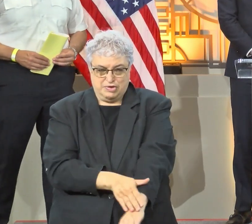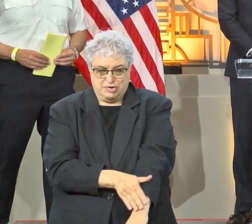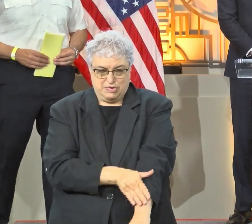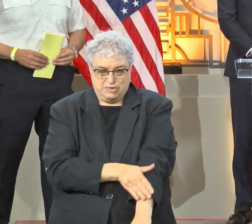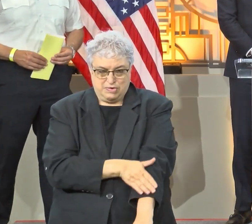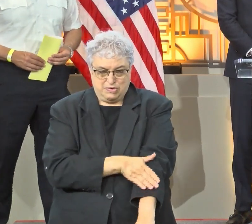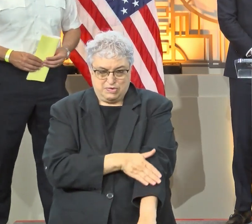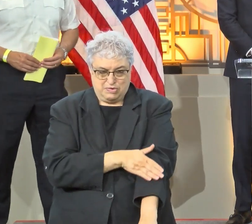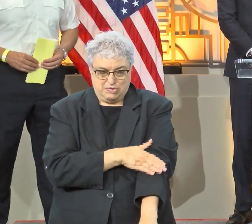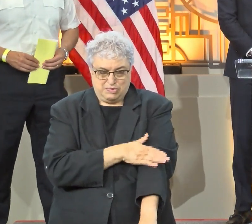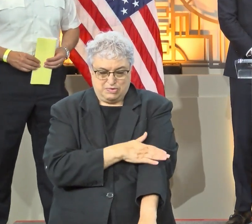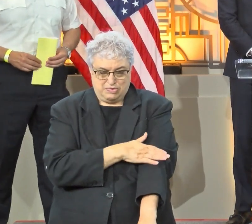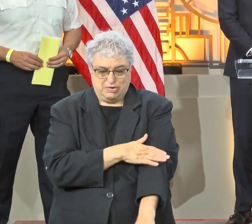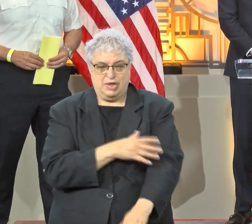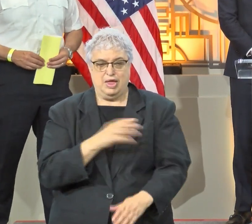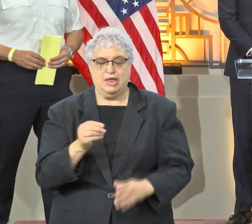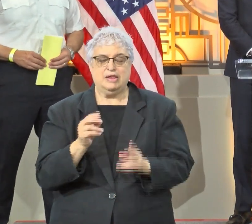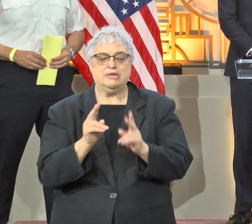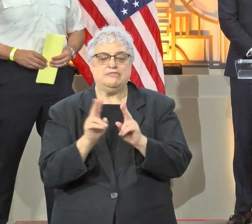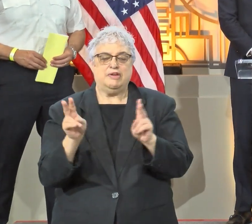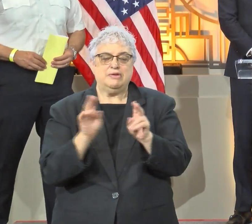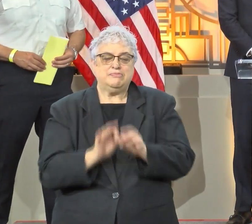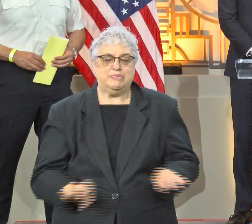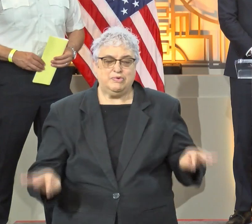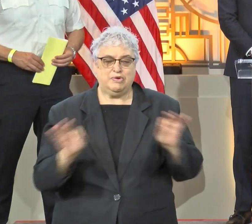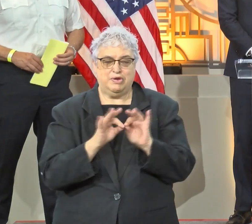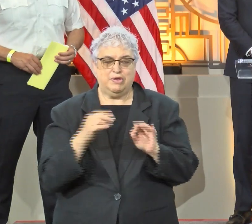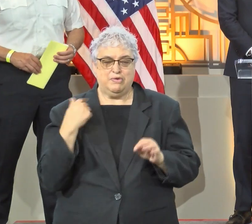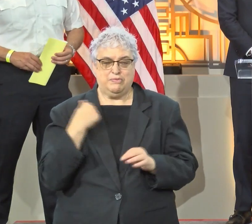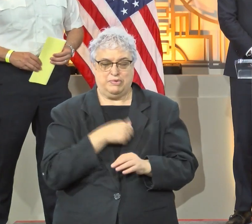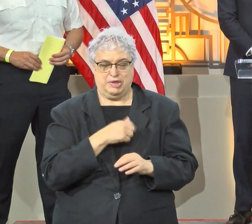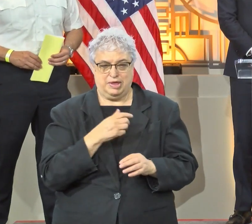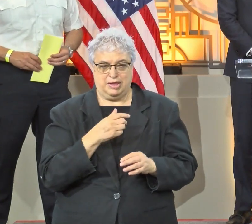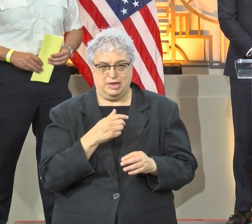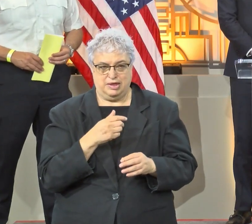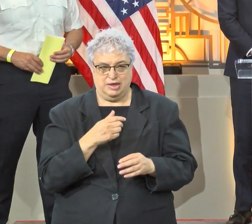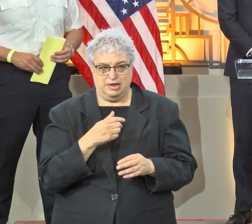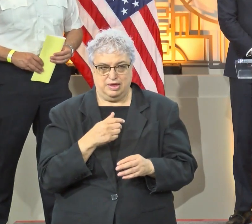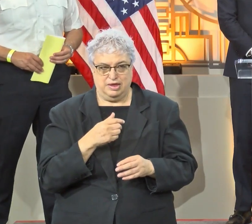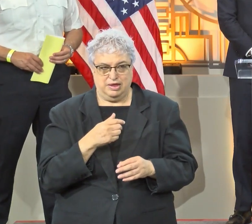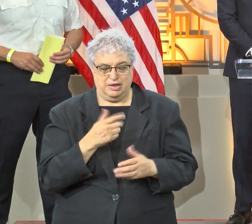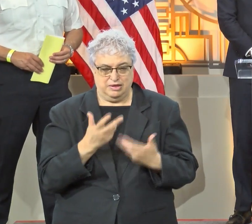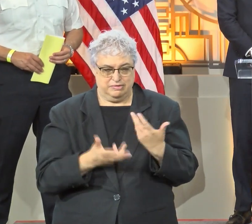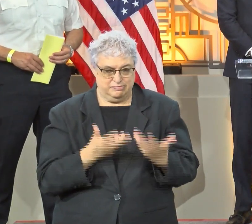progression of this virus, and it's important that we all exercise our